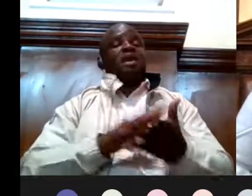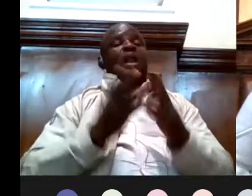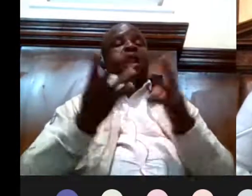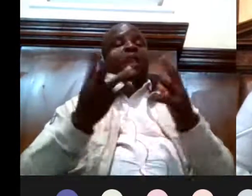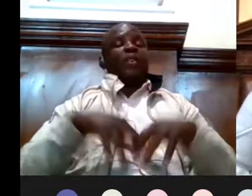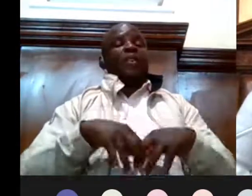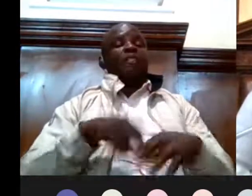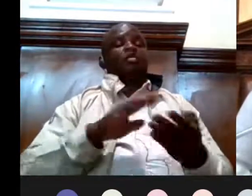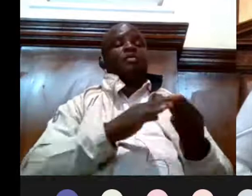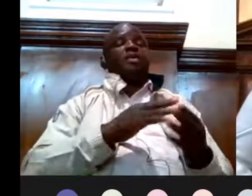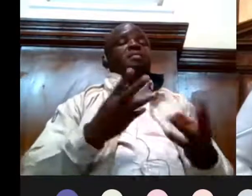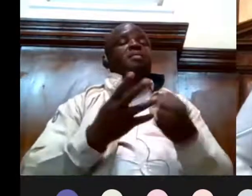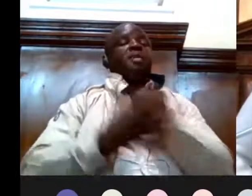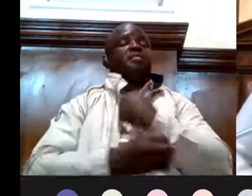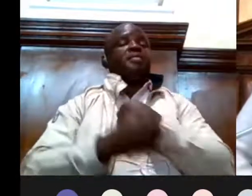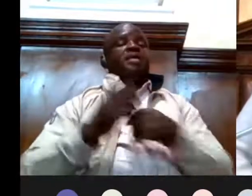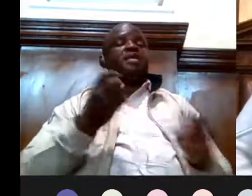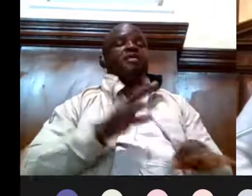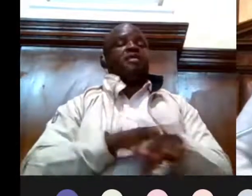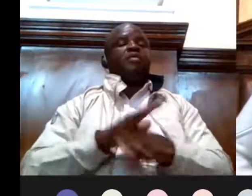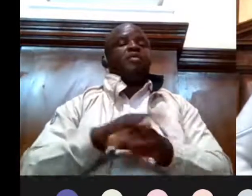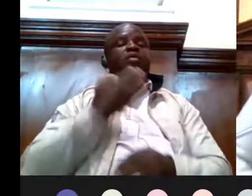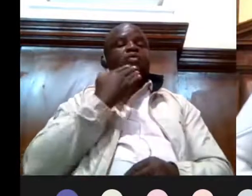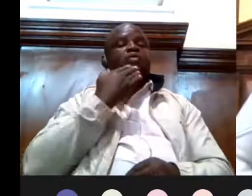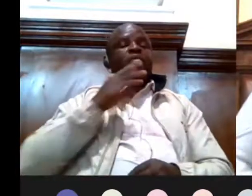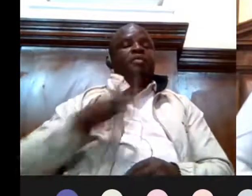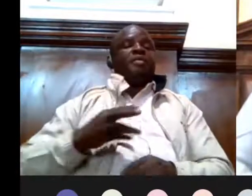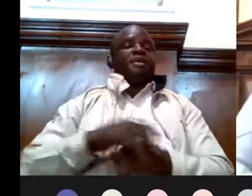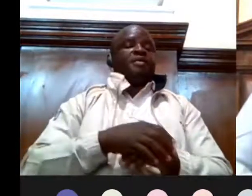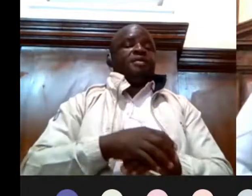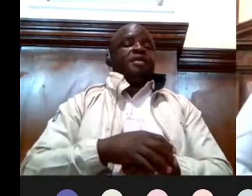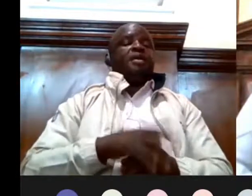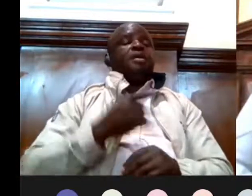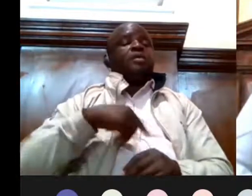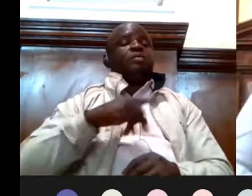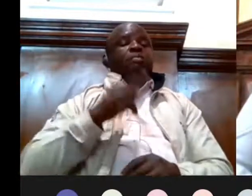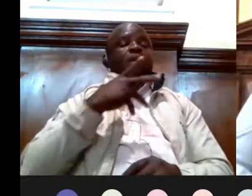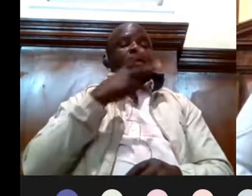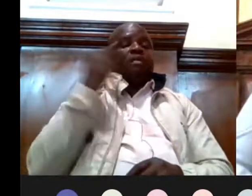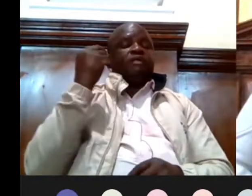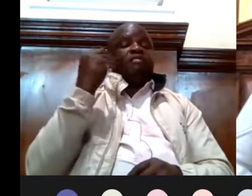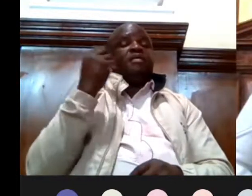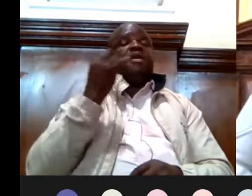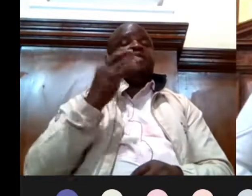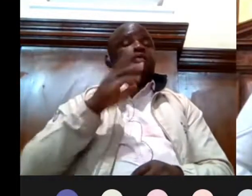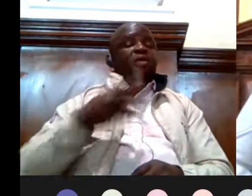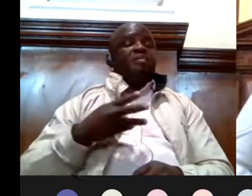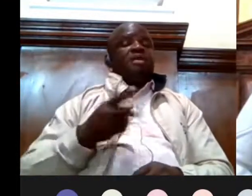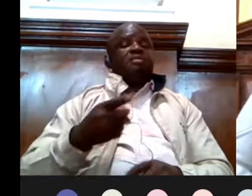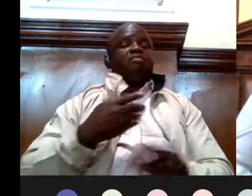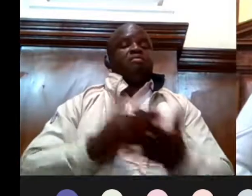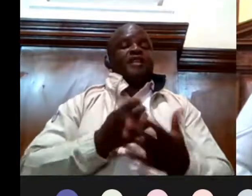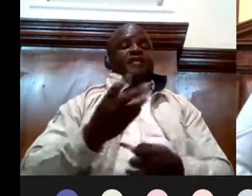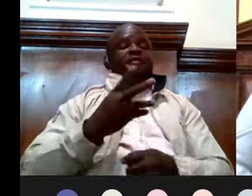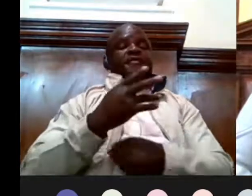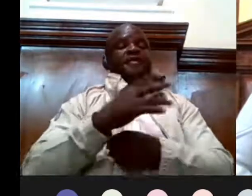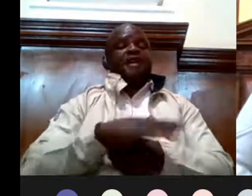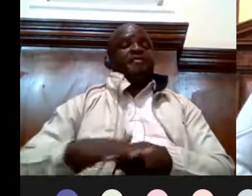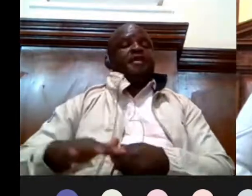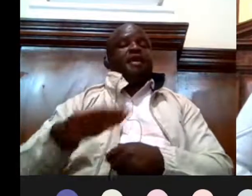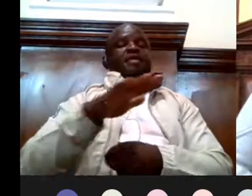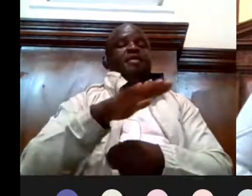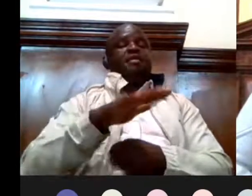and abantu ababulawa indlala ngomama ngobuninzi babo. And siyalibala ukuthi uba omama singabapha umhlaba